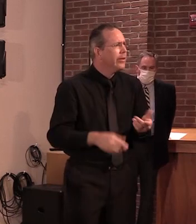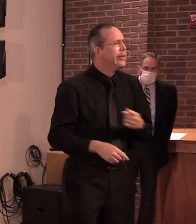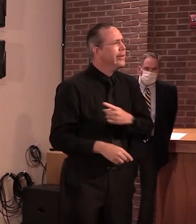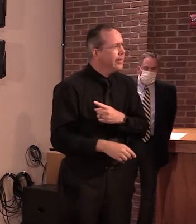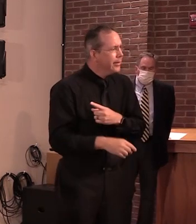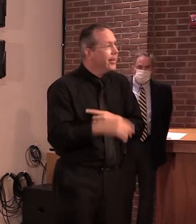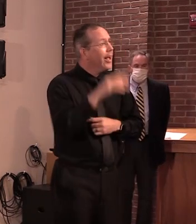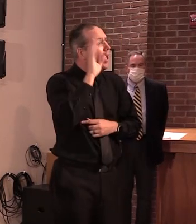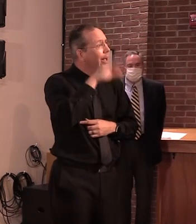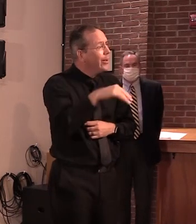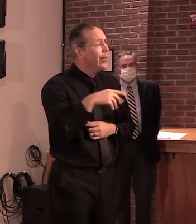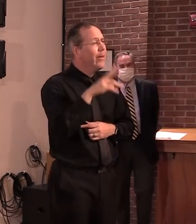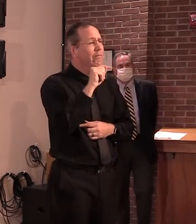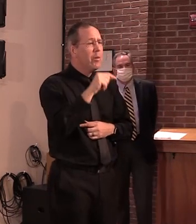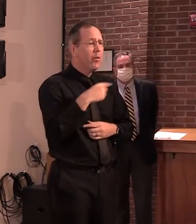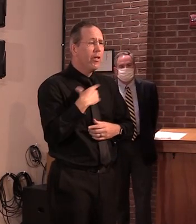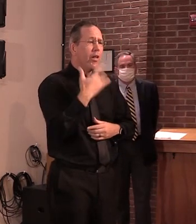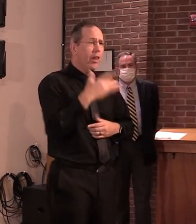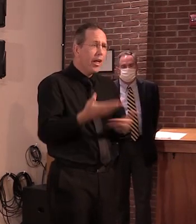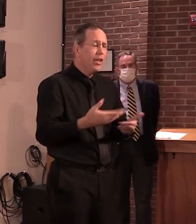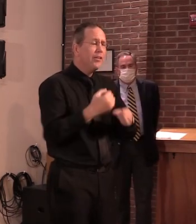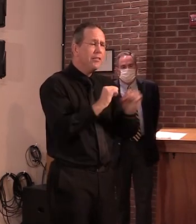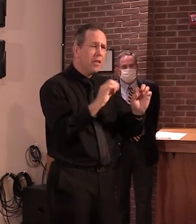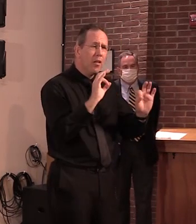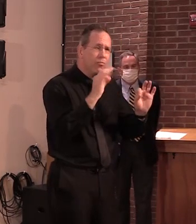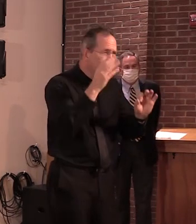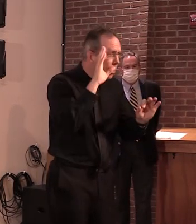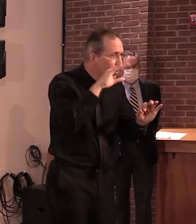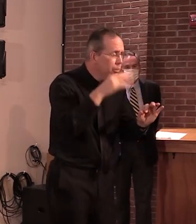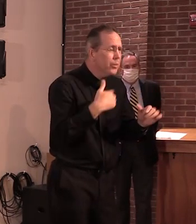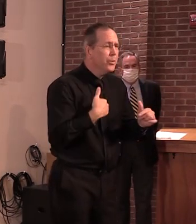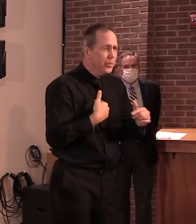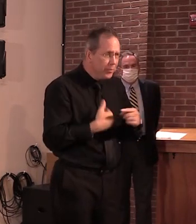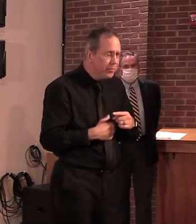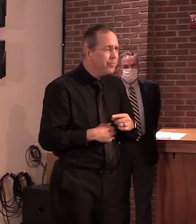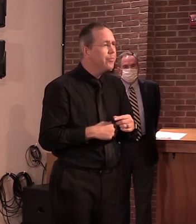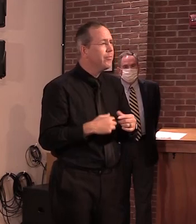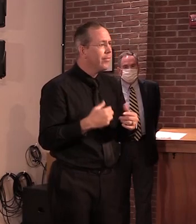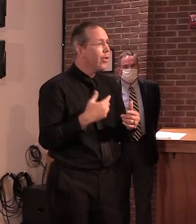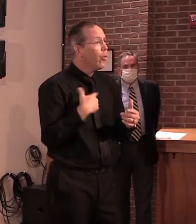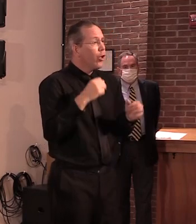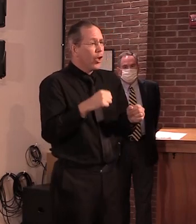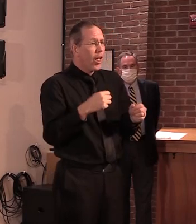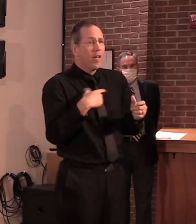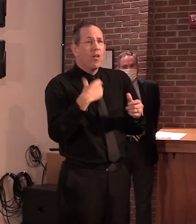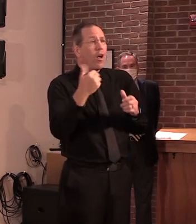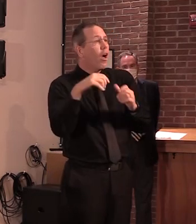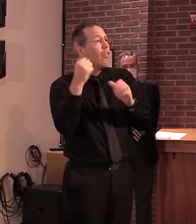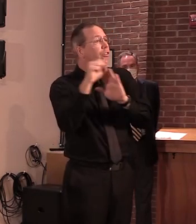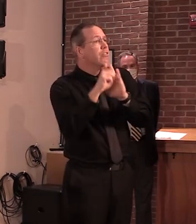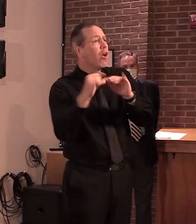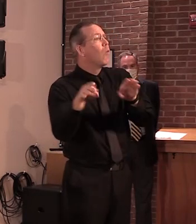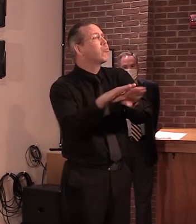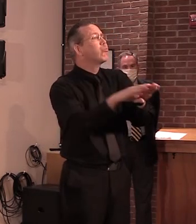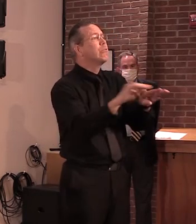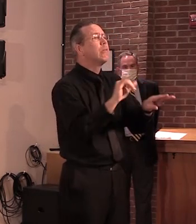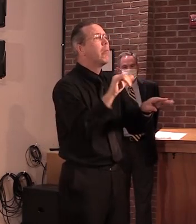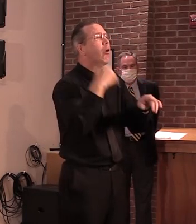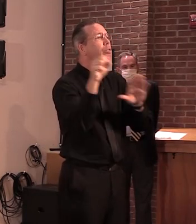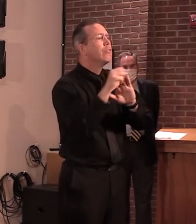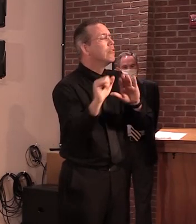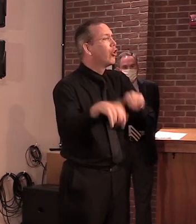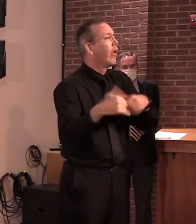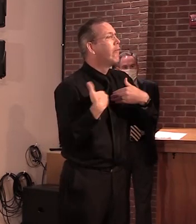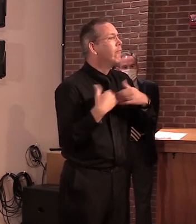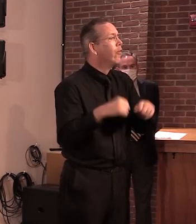taken, because it could have ended up much differently. As I've said many times, 2 hours from